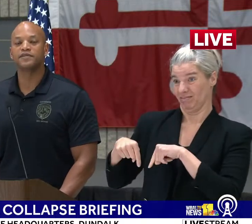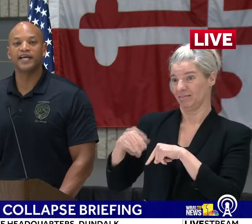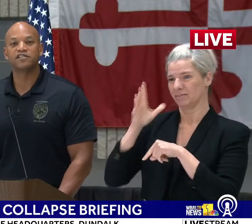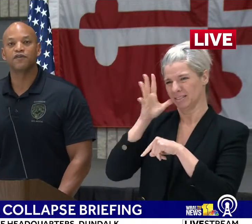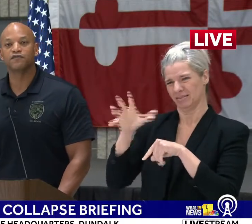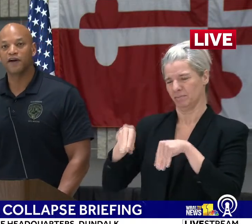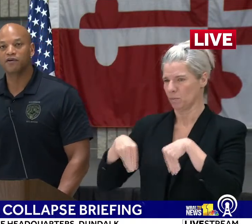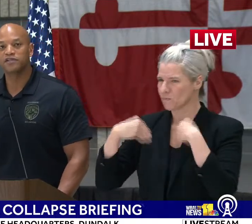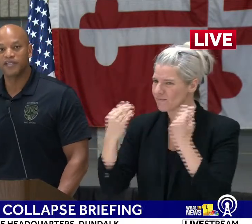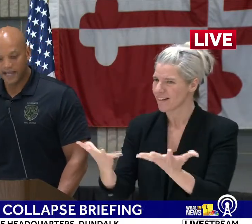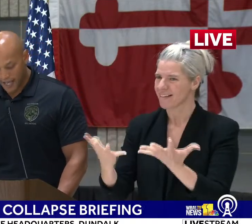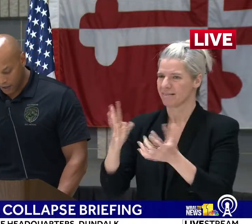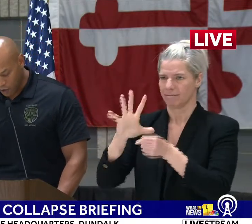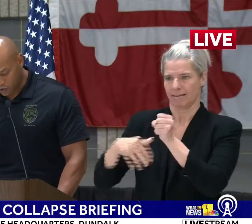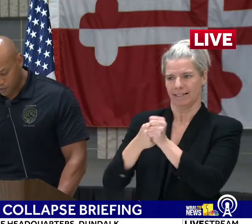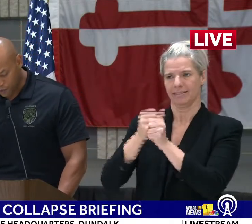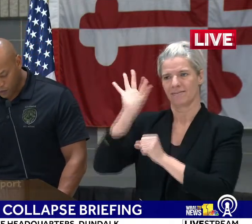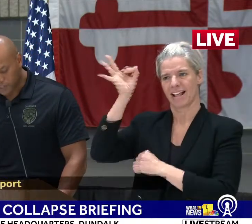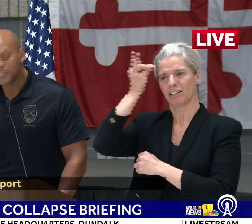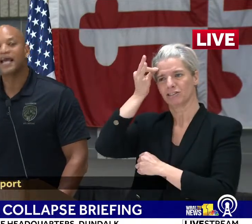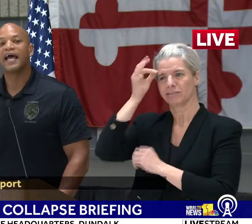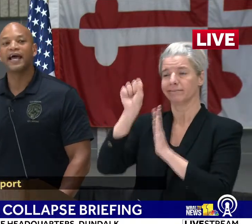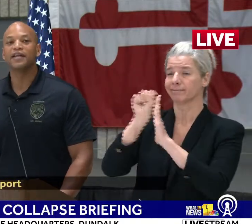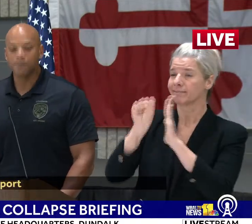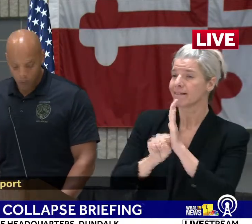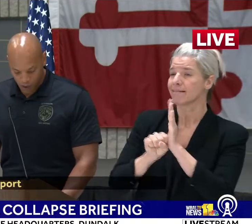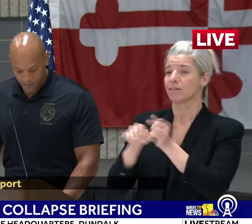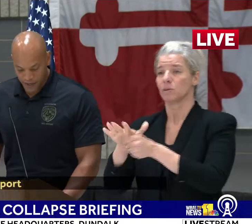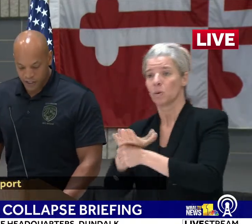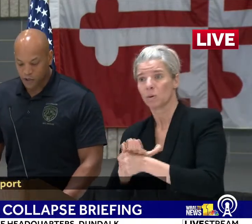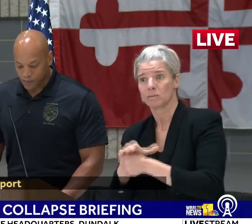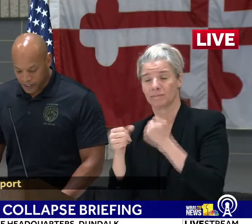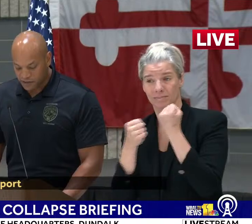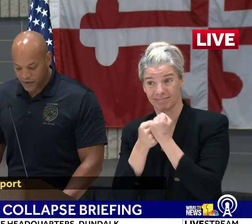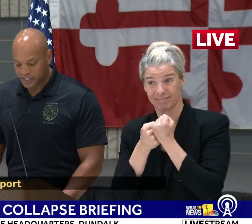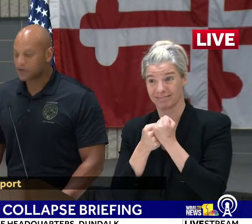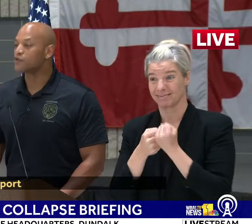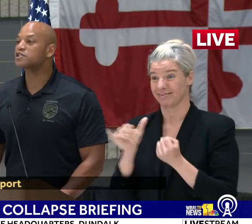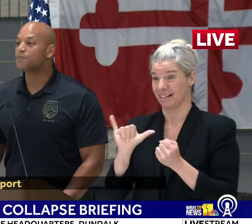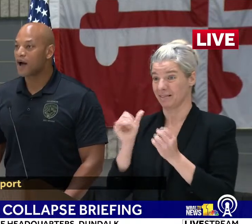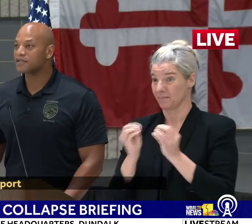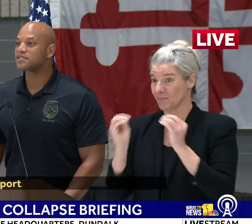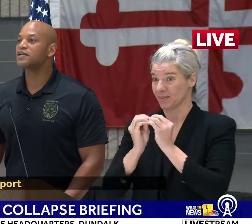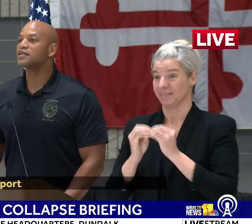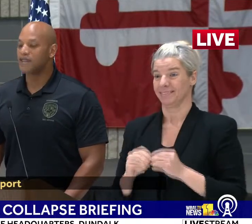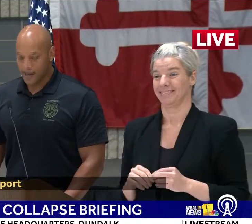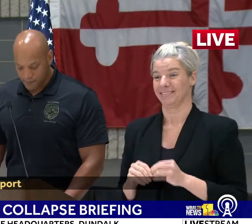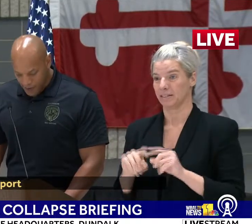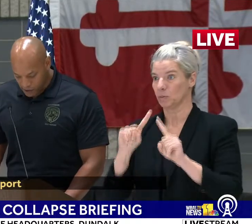all of those updates for federal, state, and local supports and more. So please visit